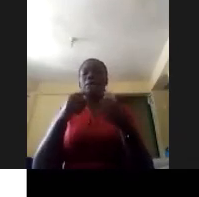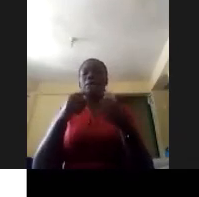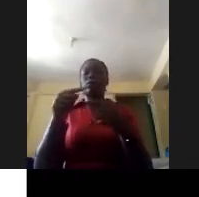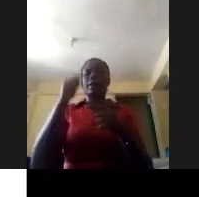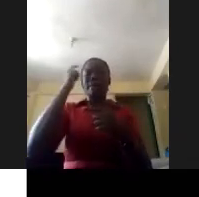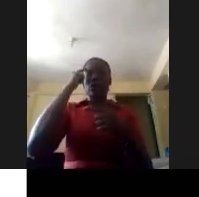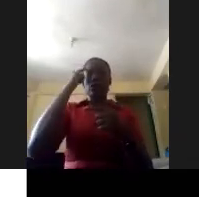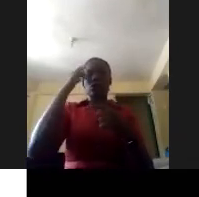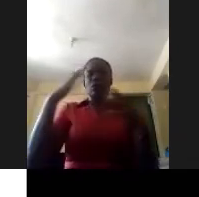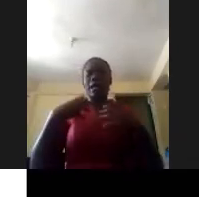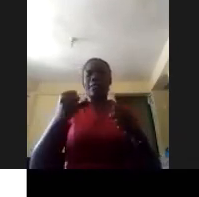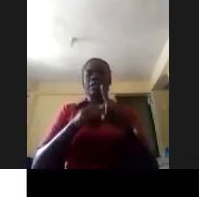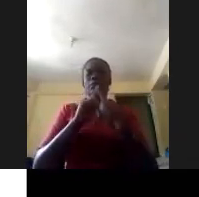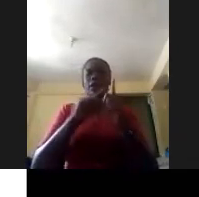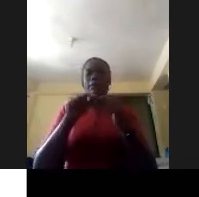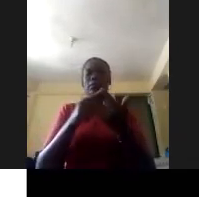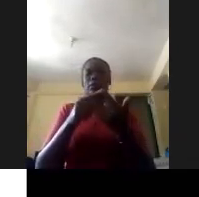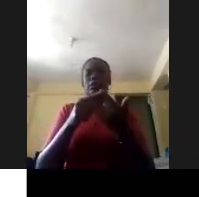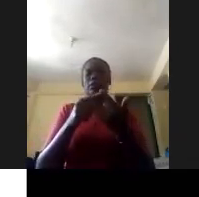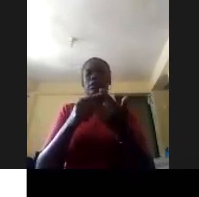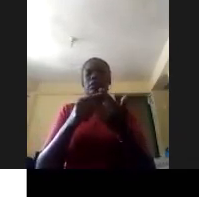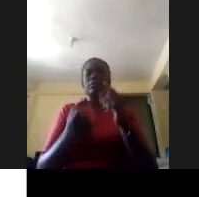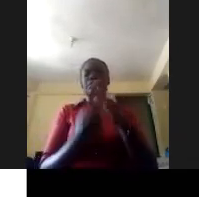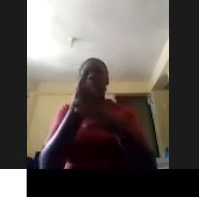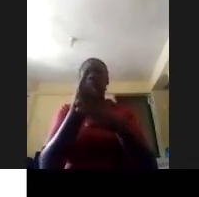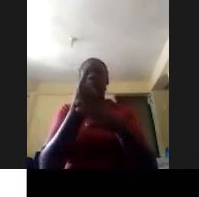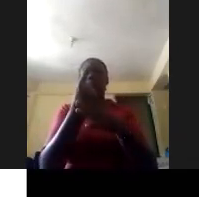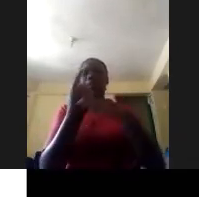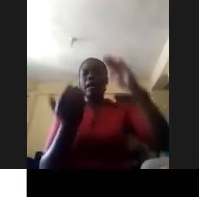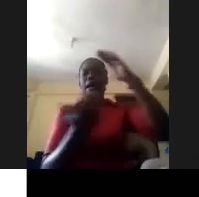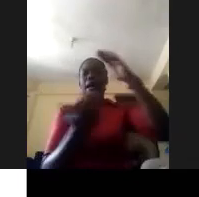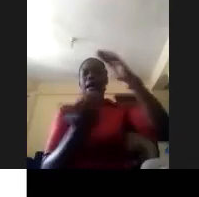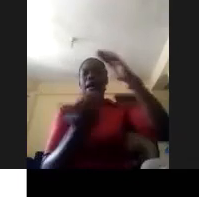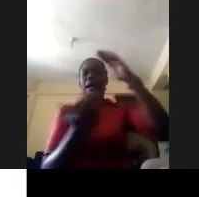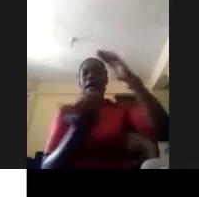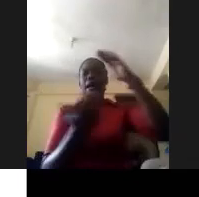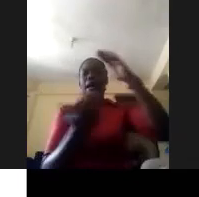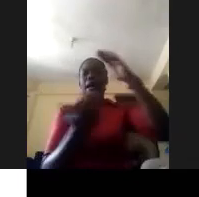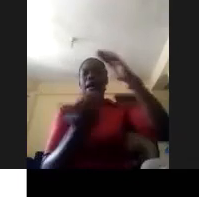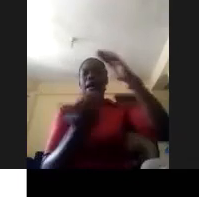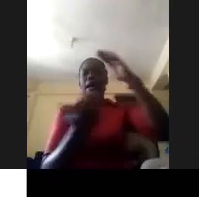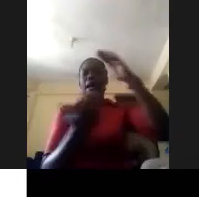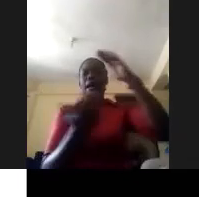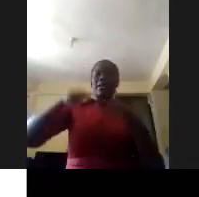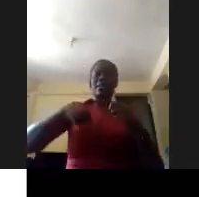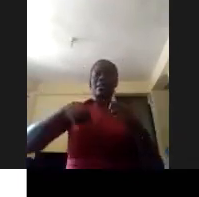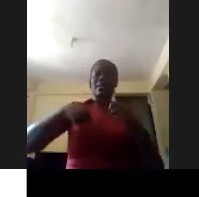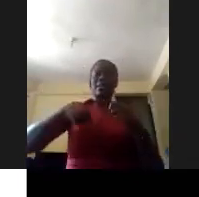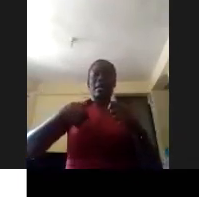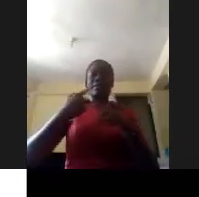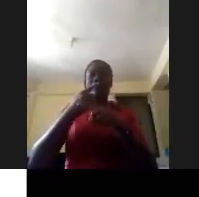comes to this emerging adulthood group is suicide and self-harm. Yeah,